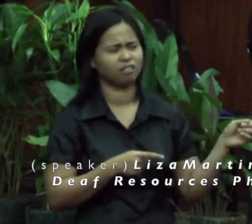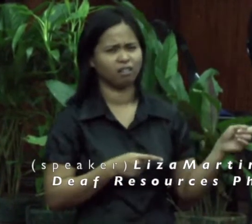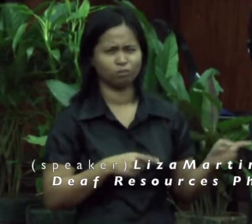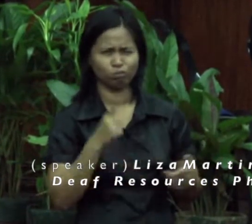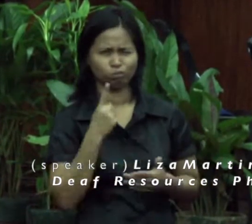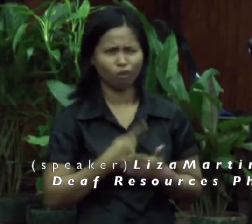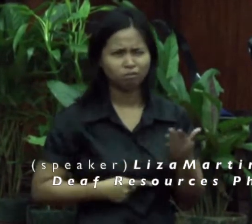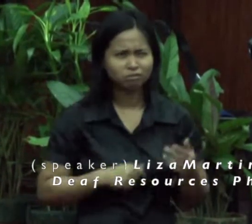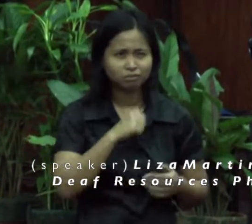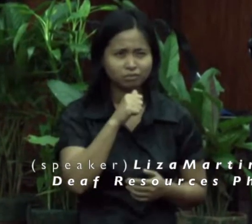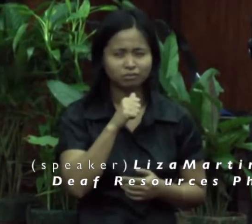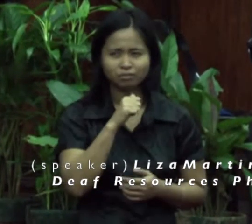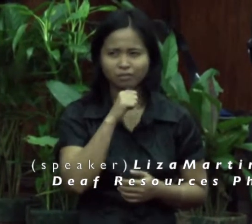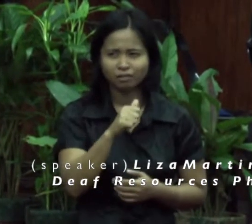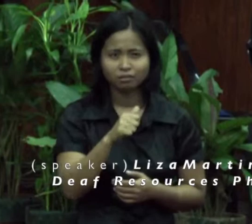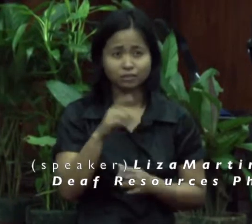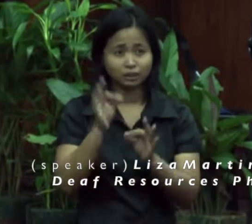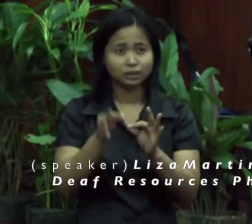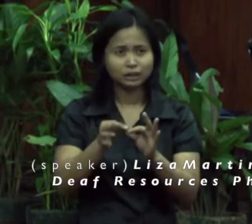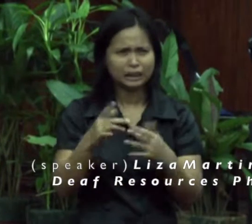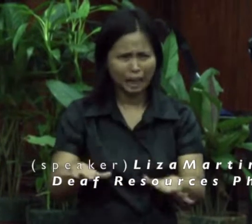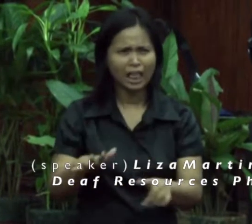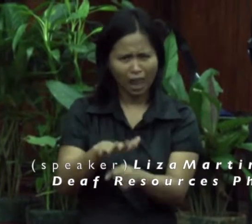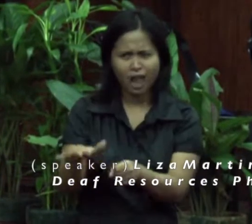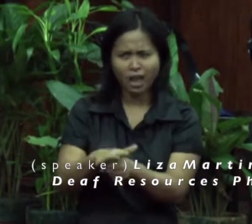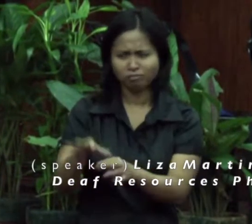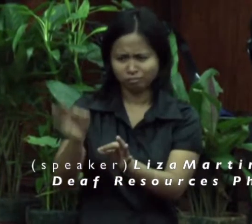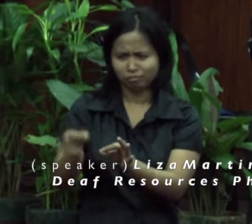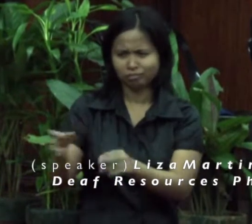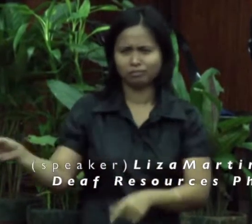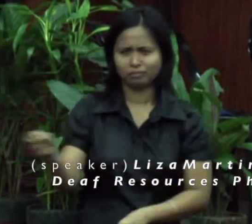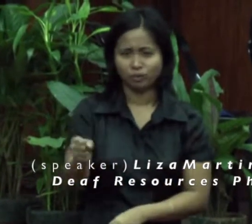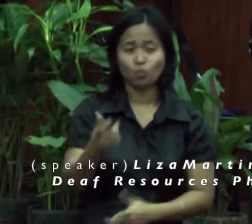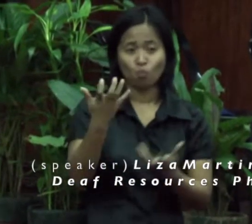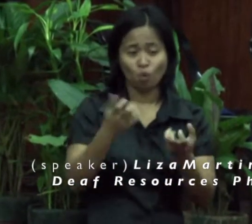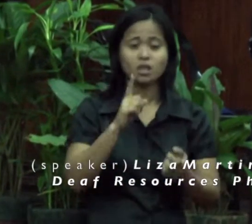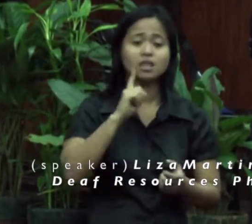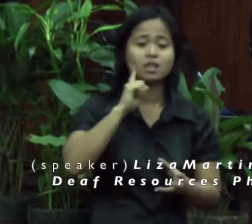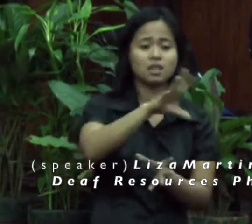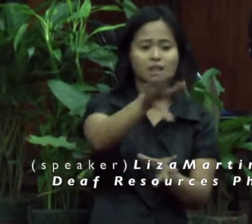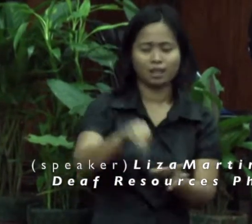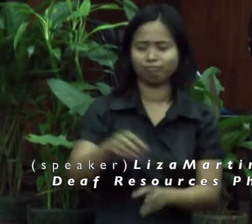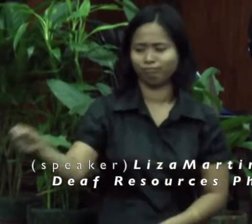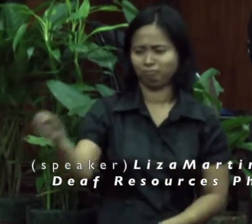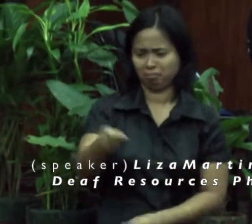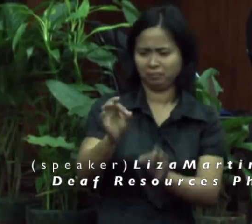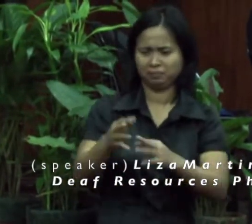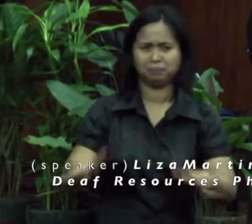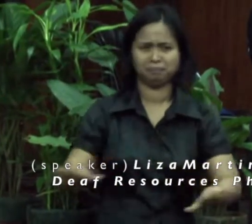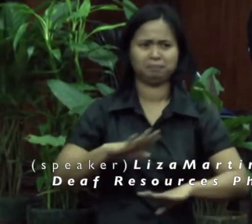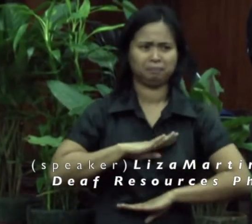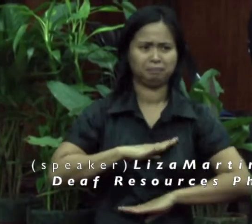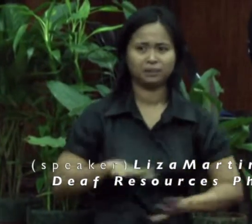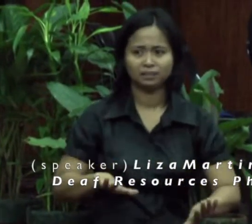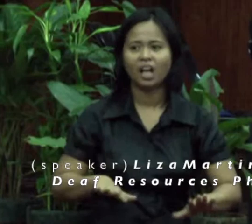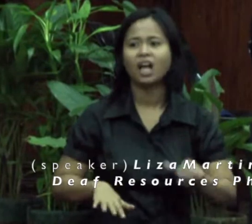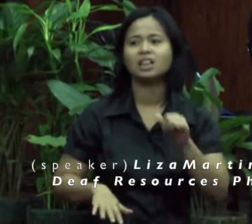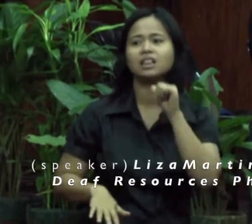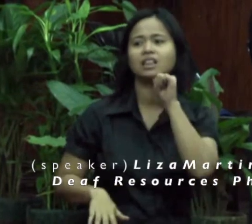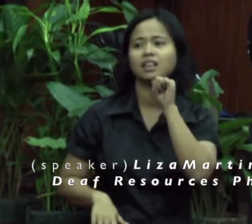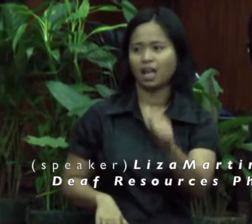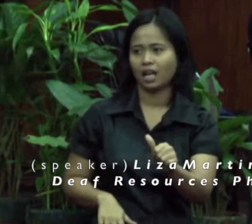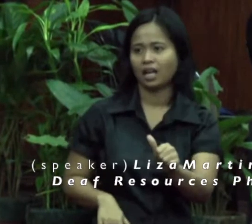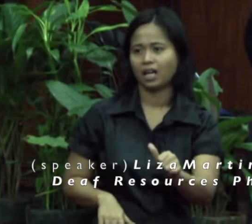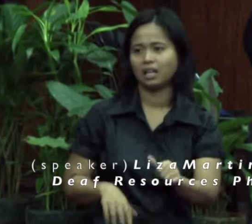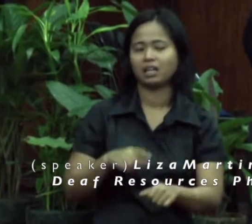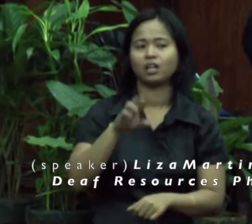ka mo? Hindi lang interpreter. Di ba yun na yun? If you want to have inclusive, put an interpreter. Okay na tayo. Hindi pala, according to